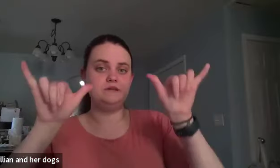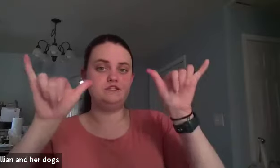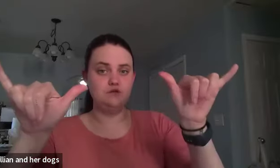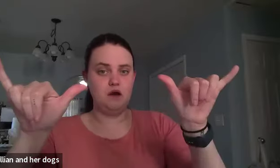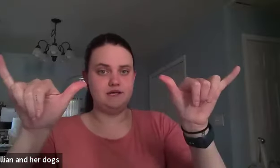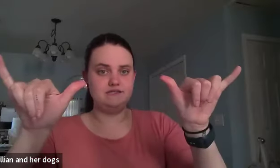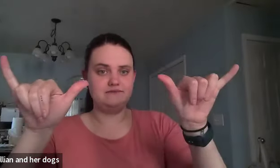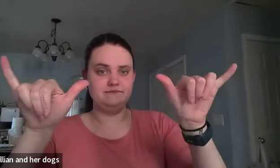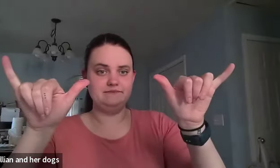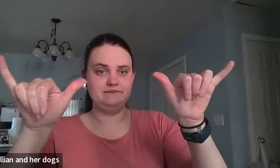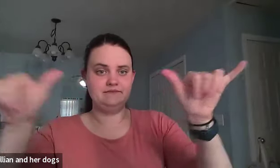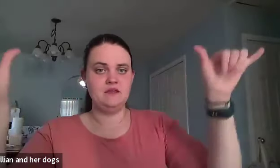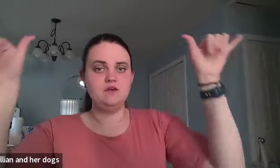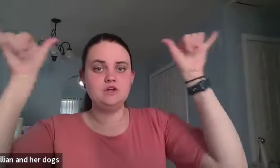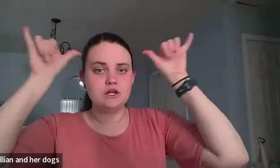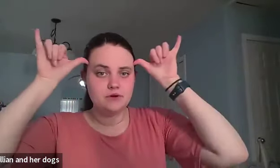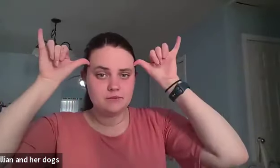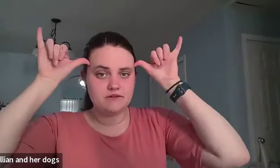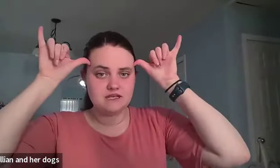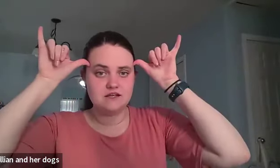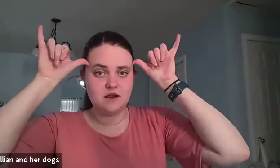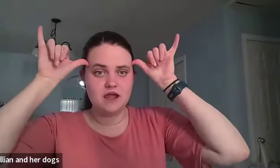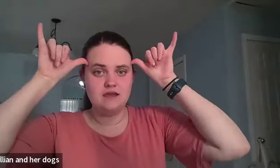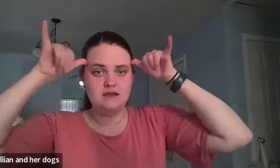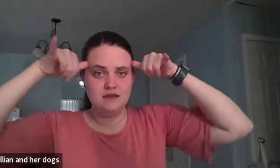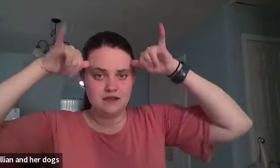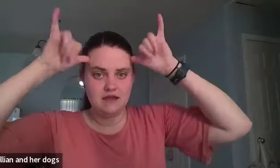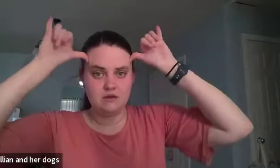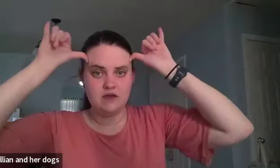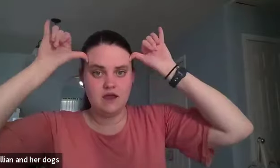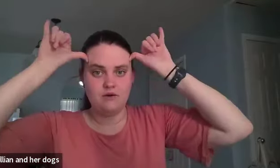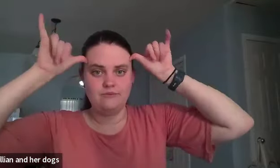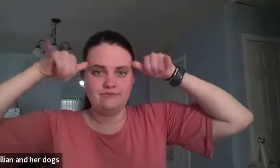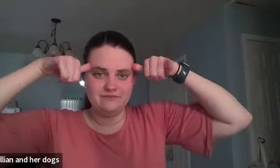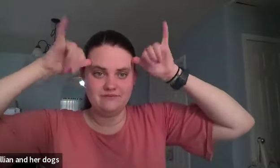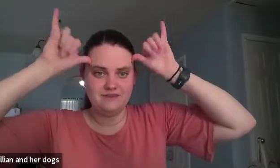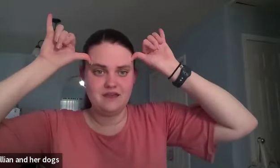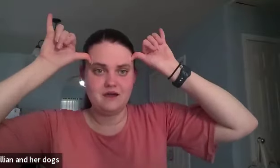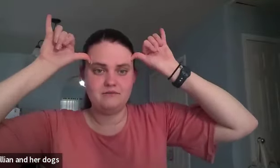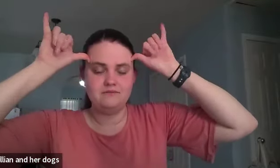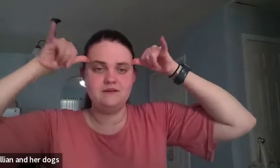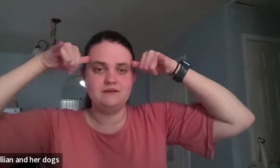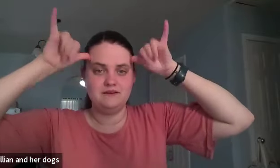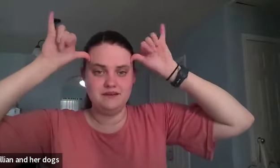be 2 Y's. You're going to put them on the side of your head and go cow, cow,